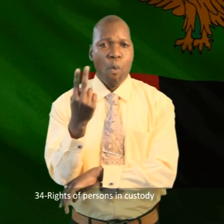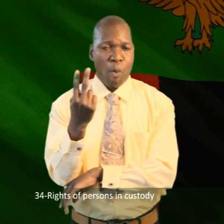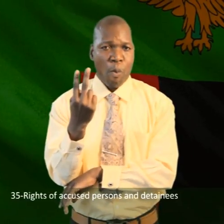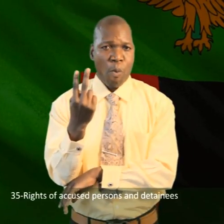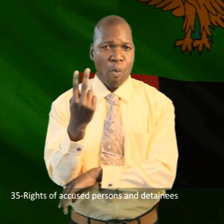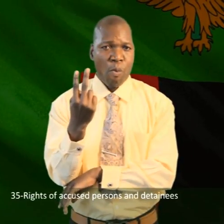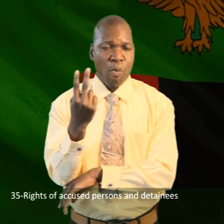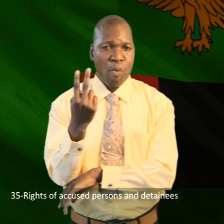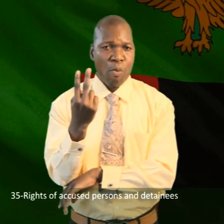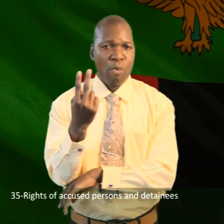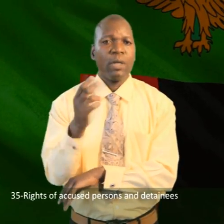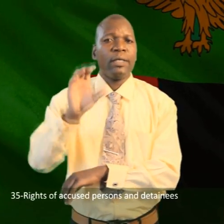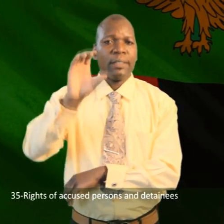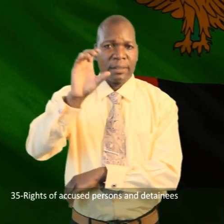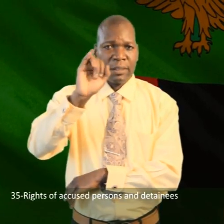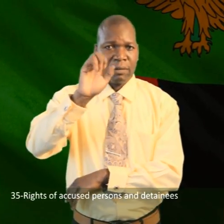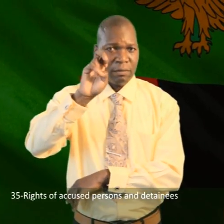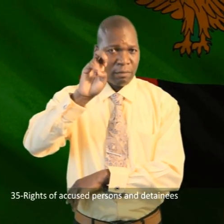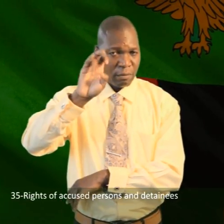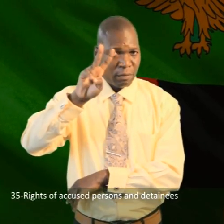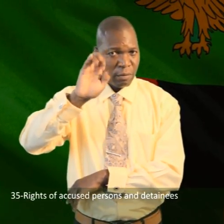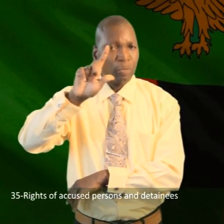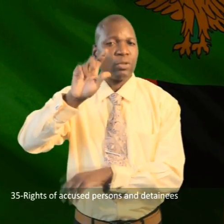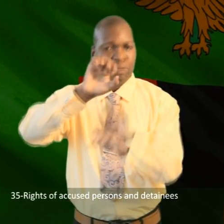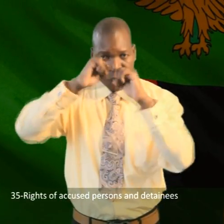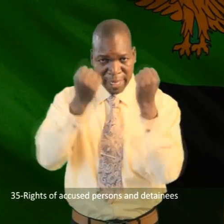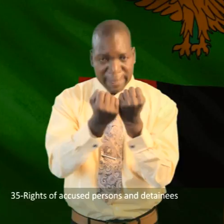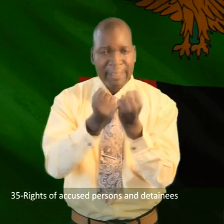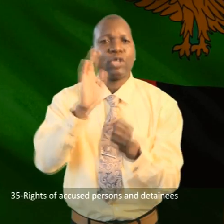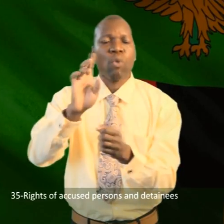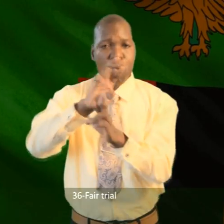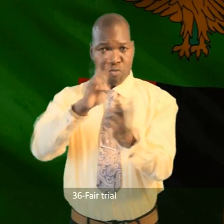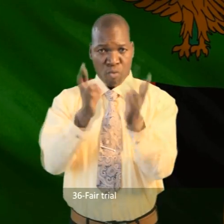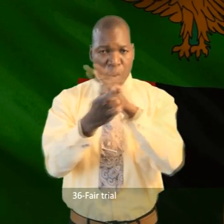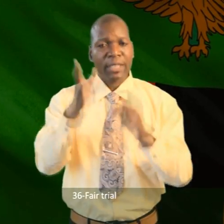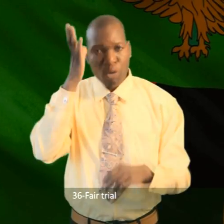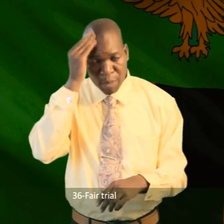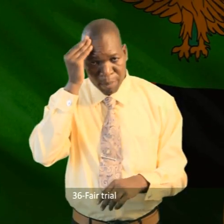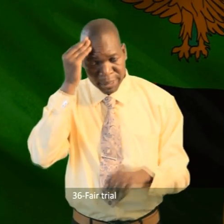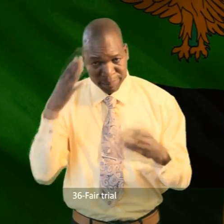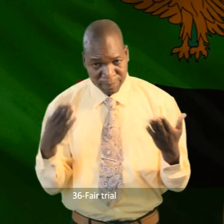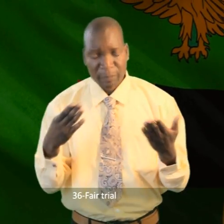35, rights of accused persons and detainees. 36, fair